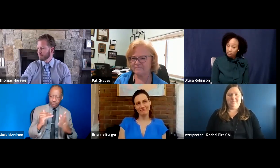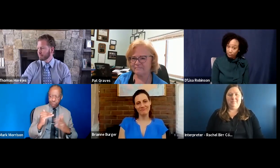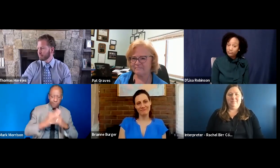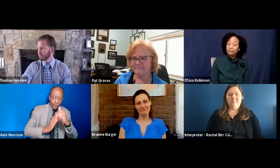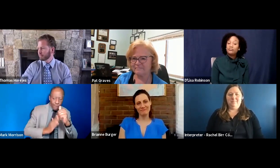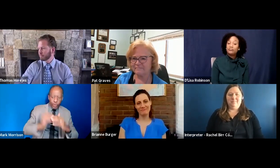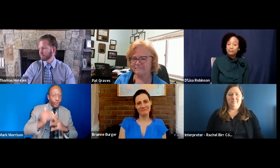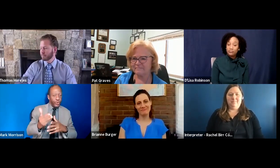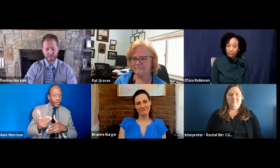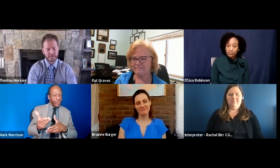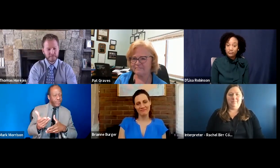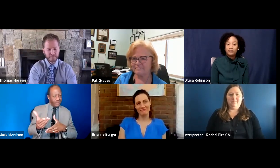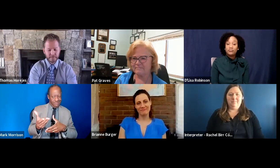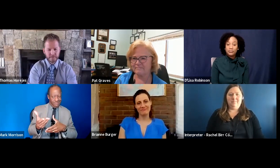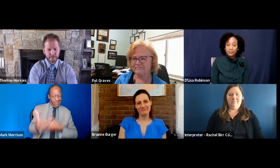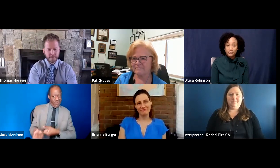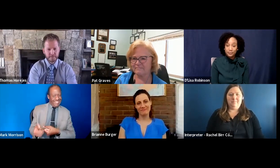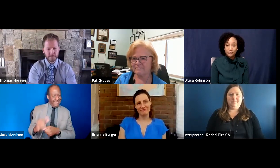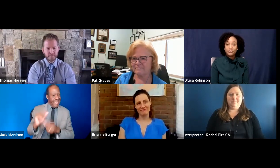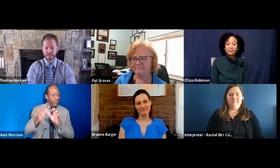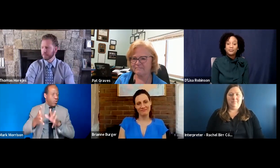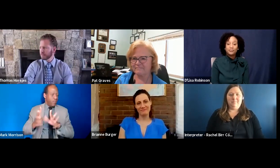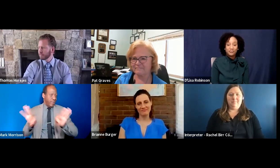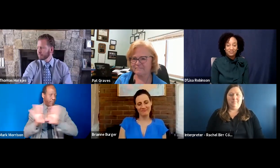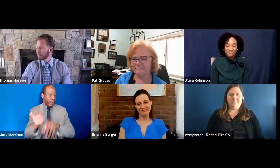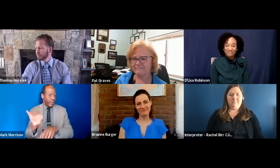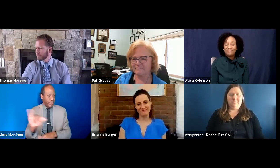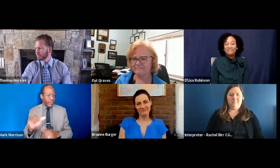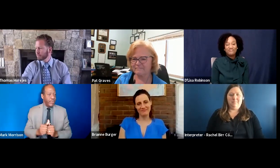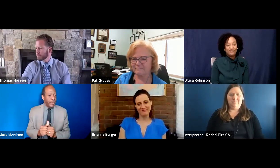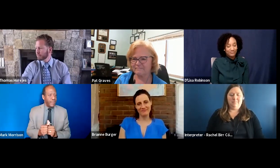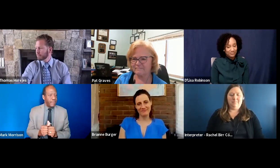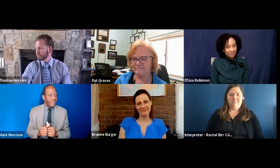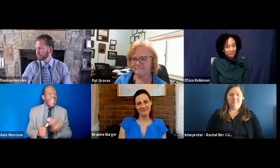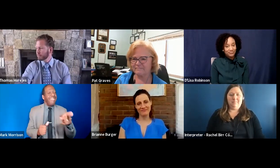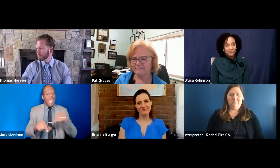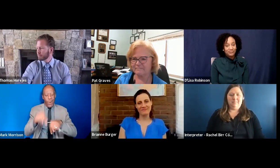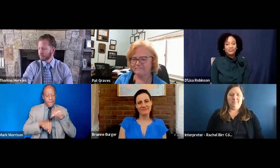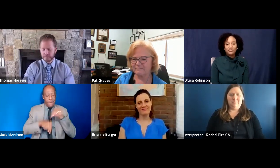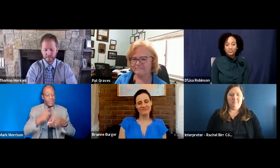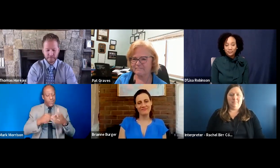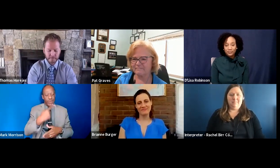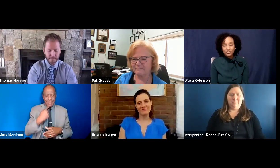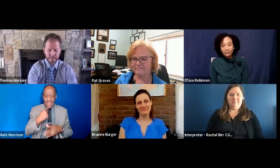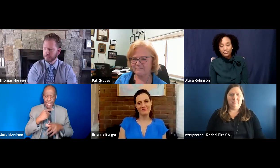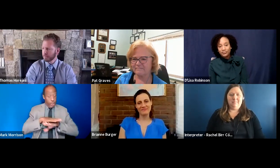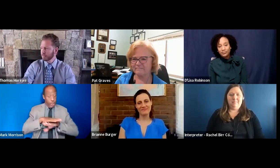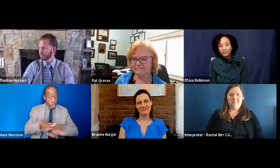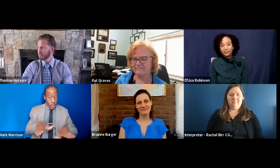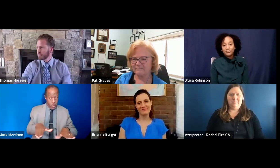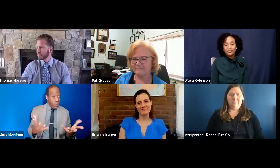important. You know, it also depends on the deaf person's level of comfort and trust in that